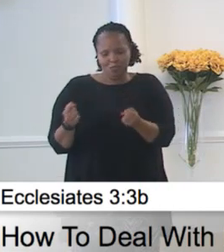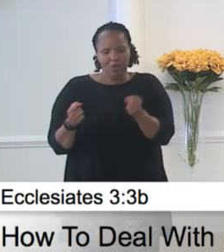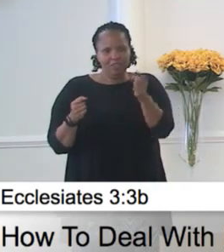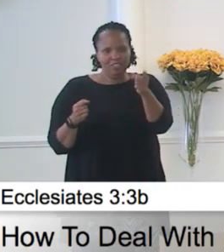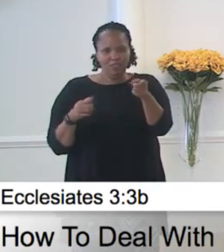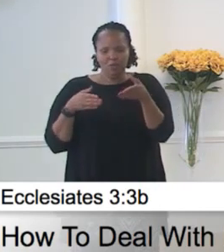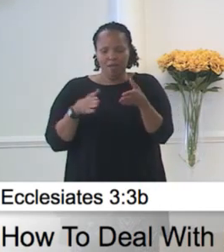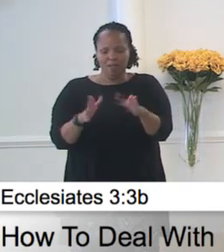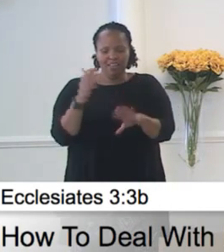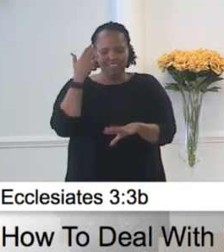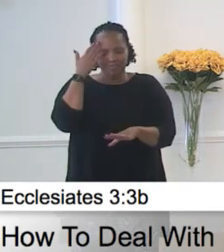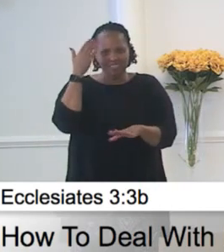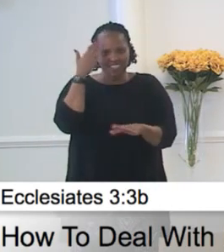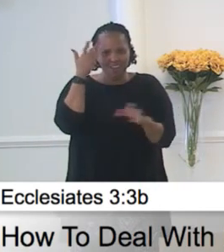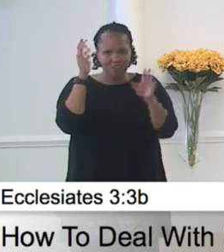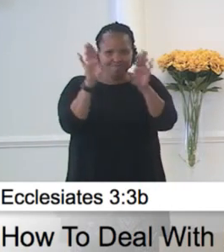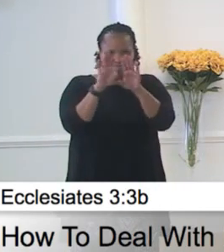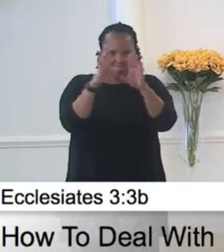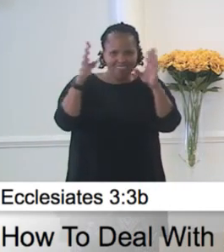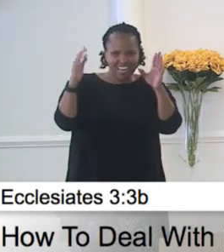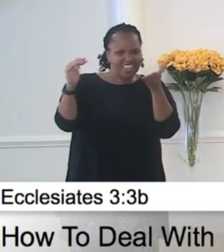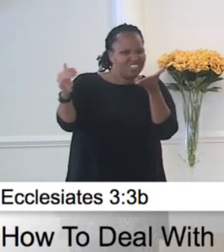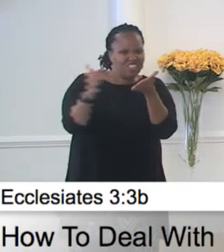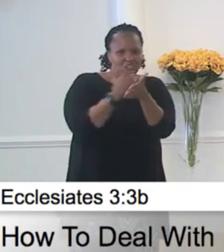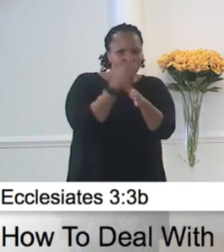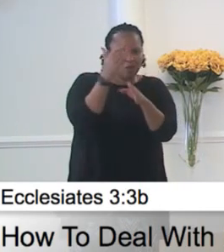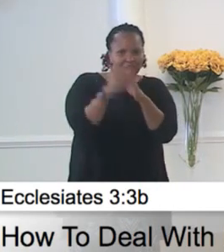know there's an opening to the ending.